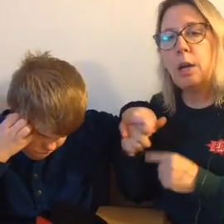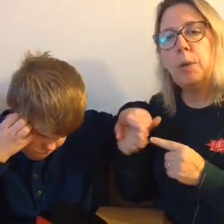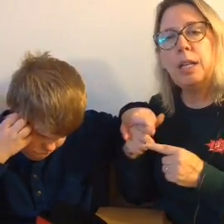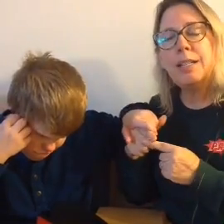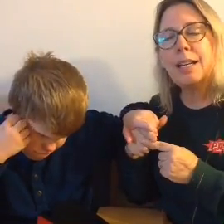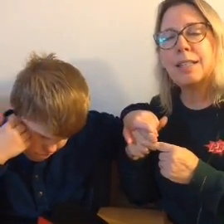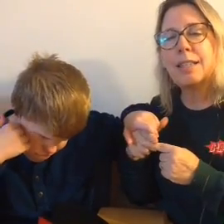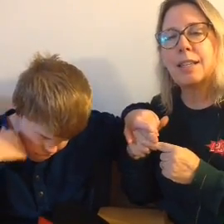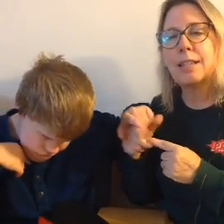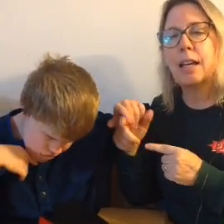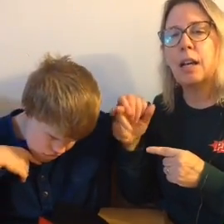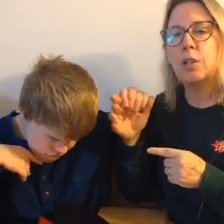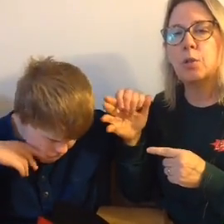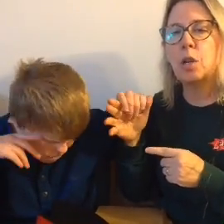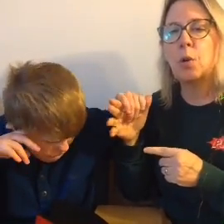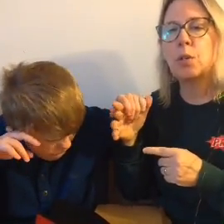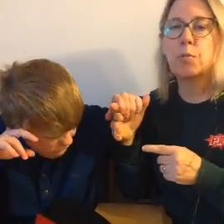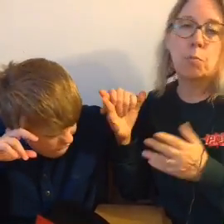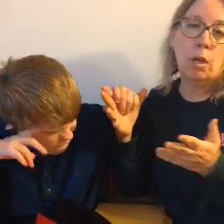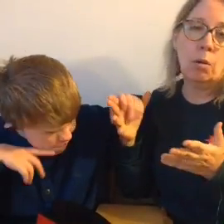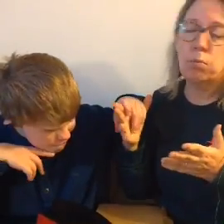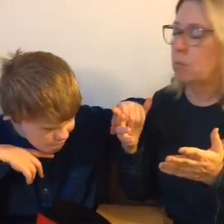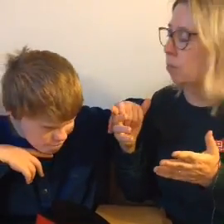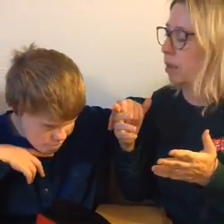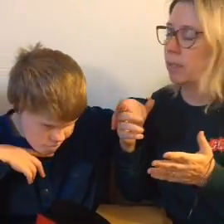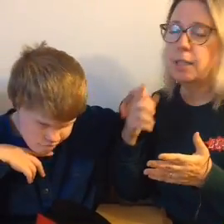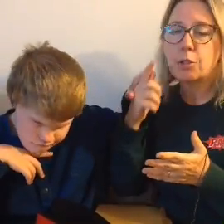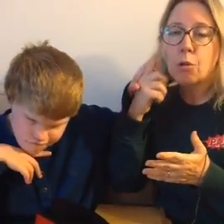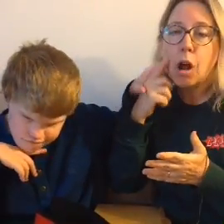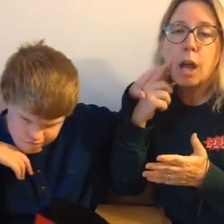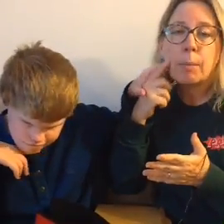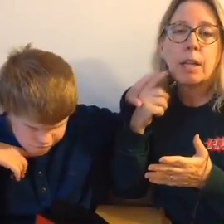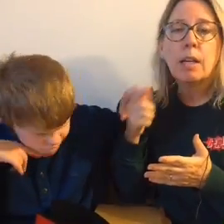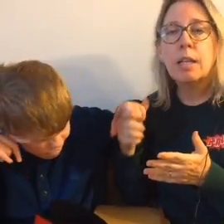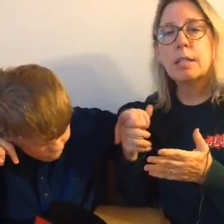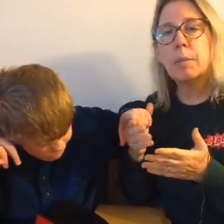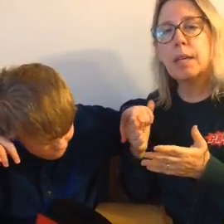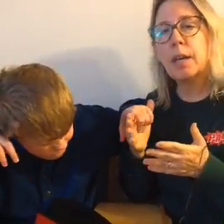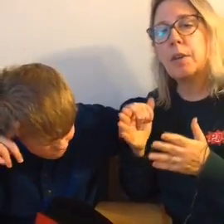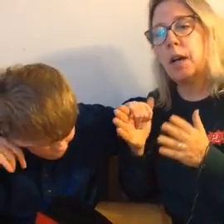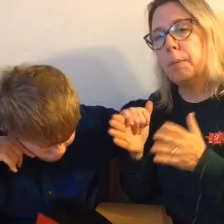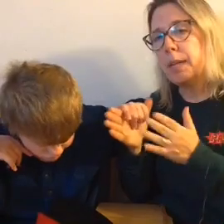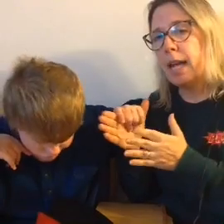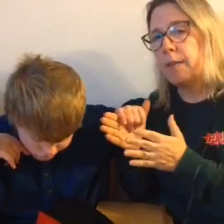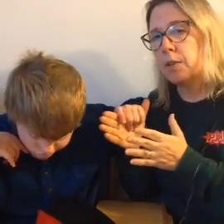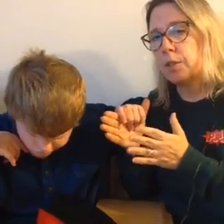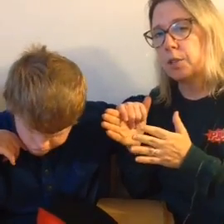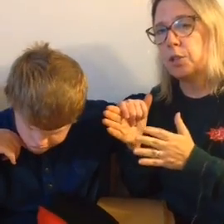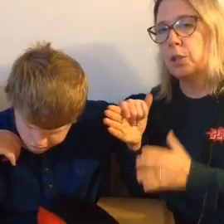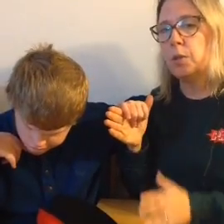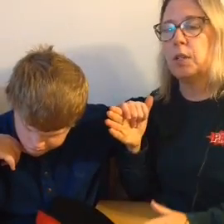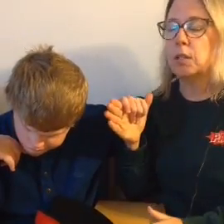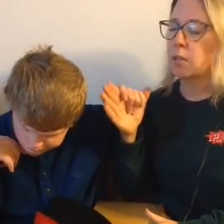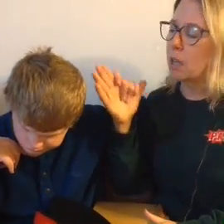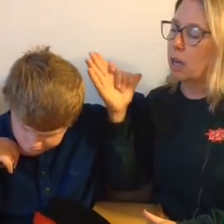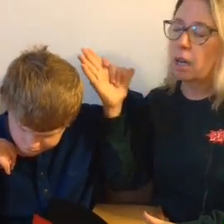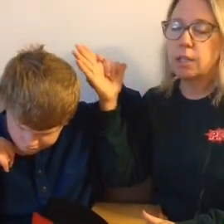when he does this, you'll notice, well, one, that he's crying, but some of the other behaviors he'll do is he'll hit